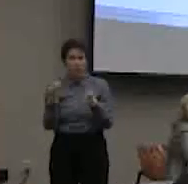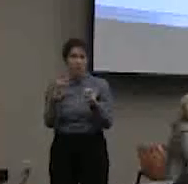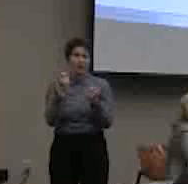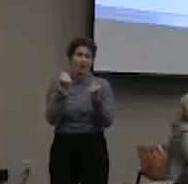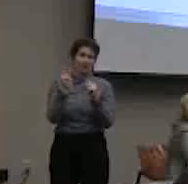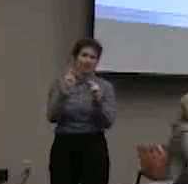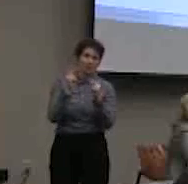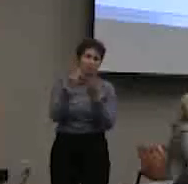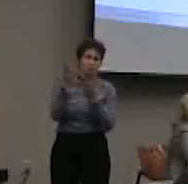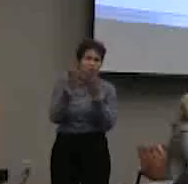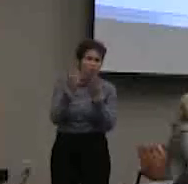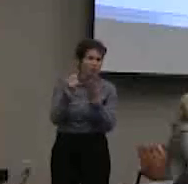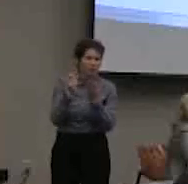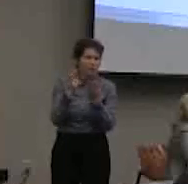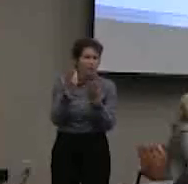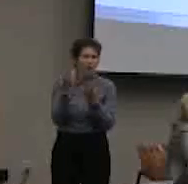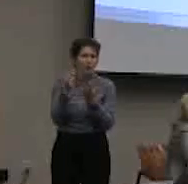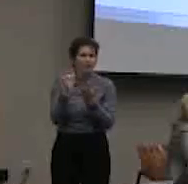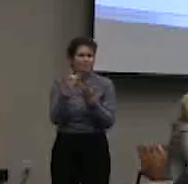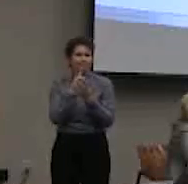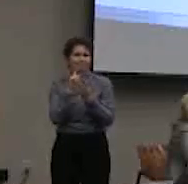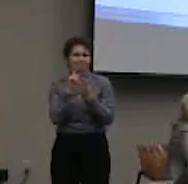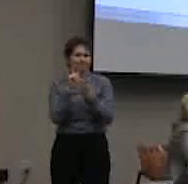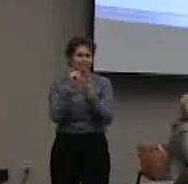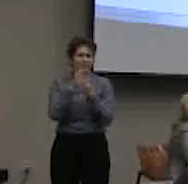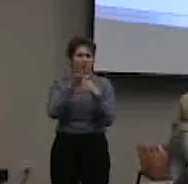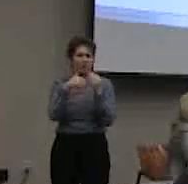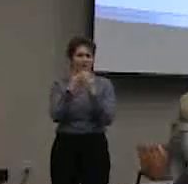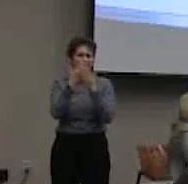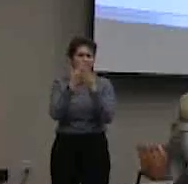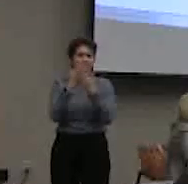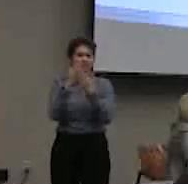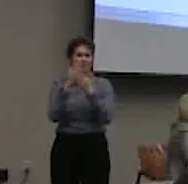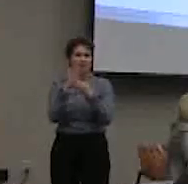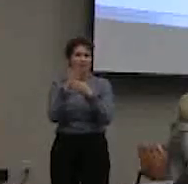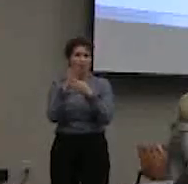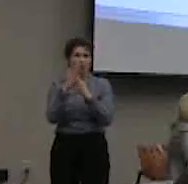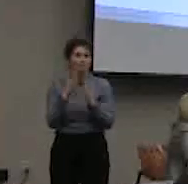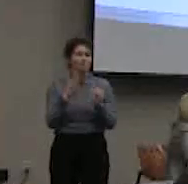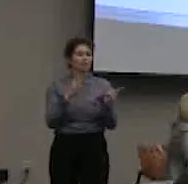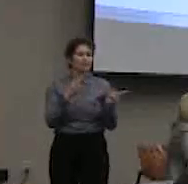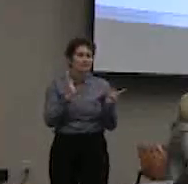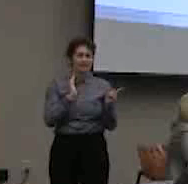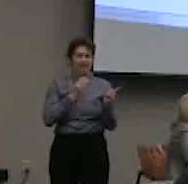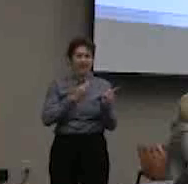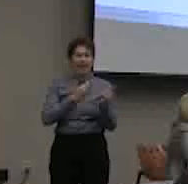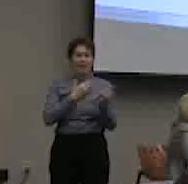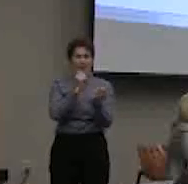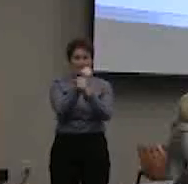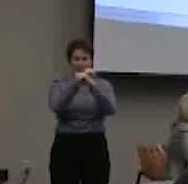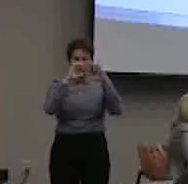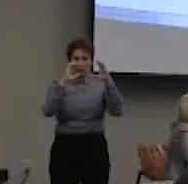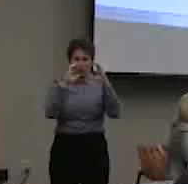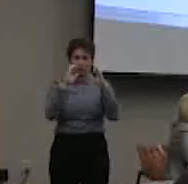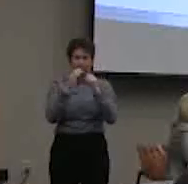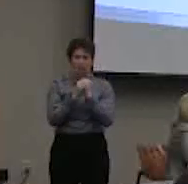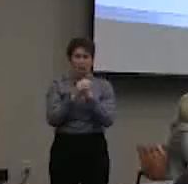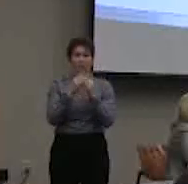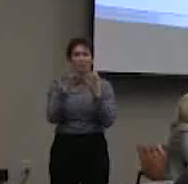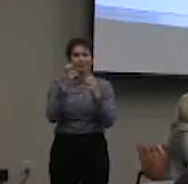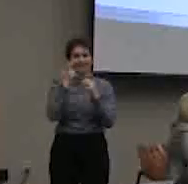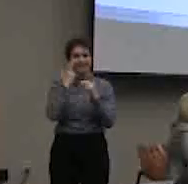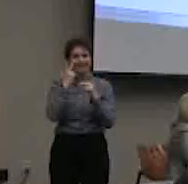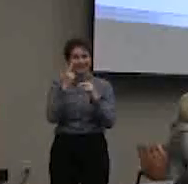of nuance of partnerships? So our vision at the department is that you would see increased